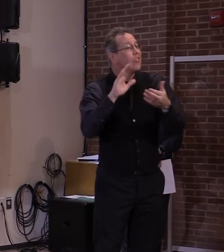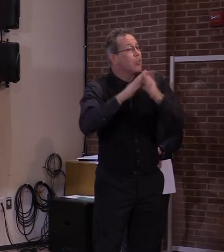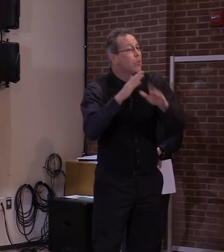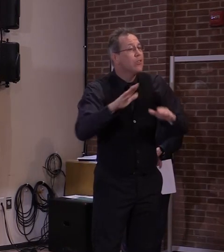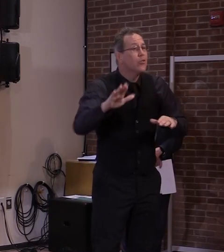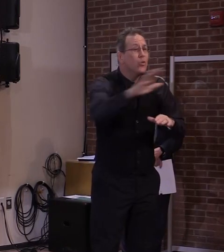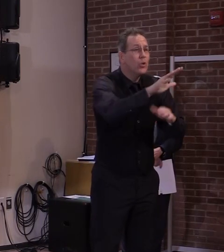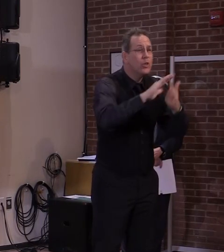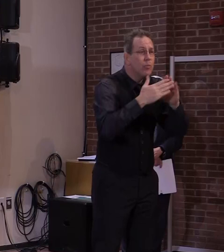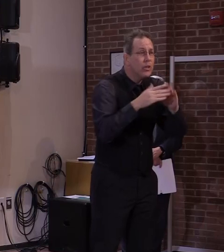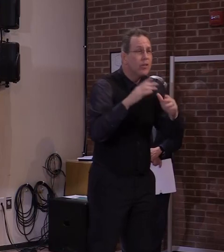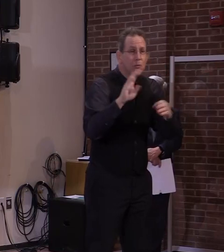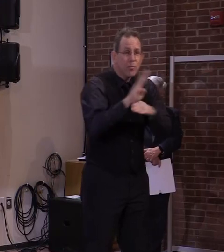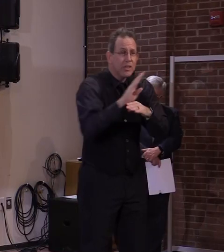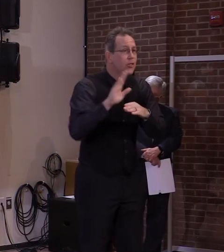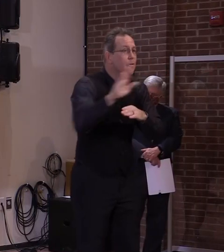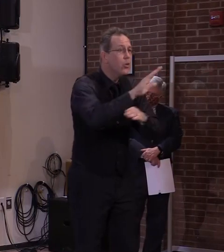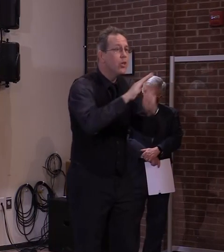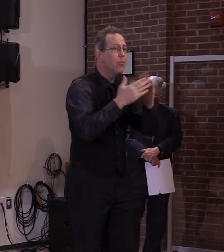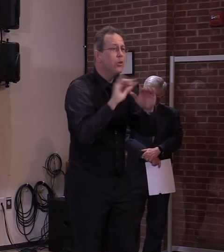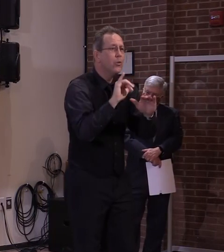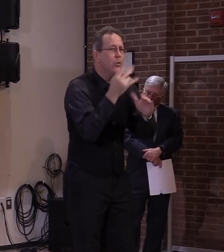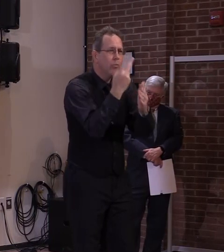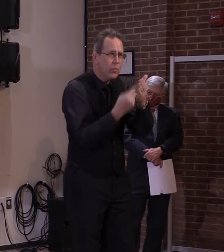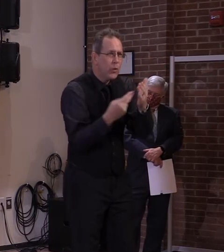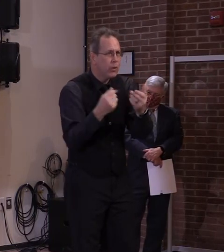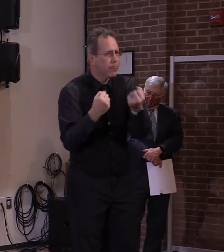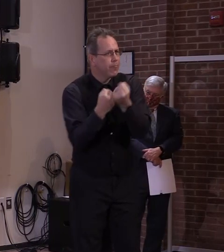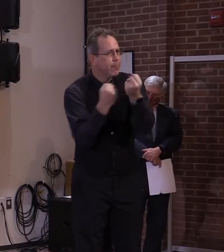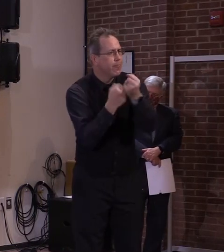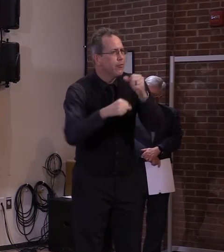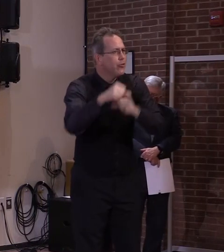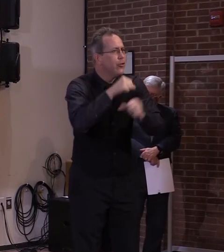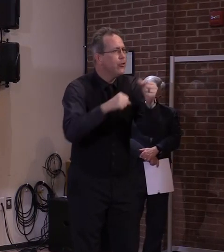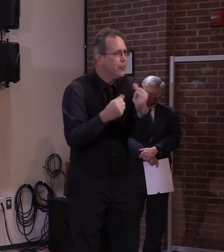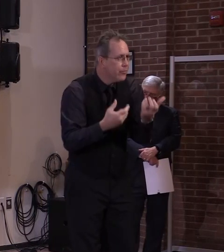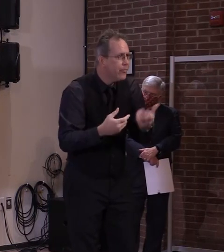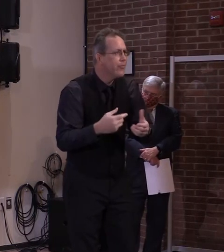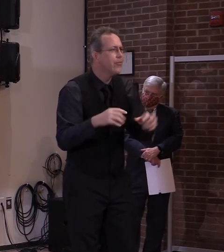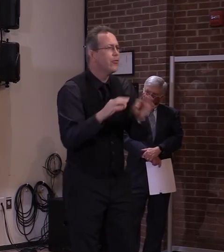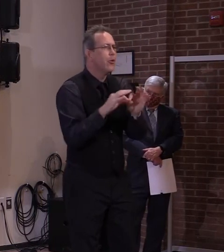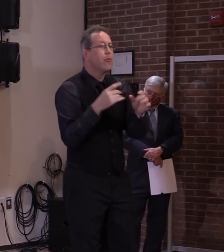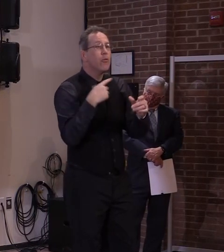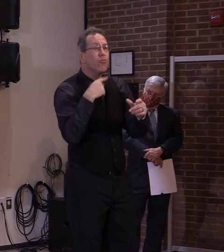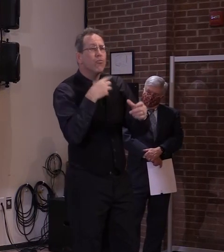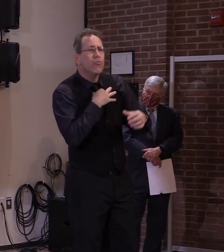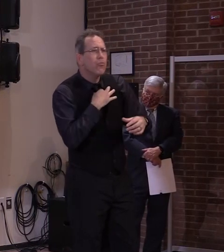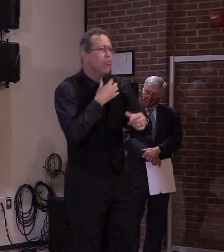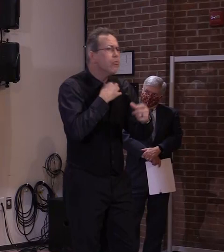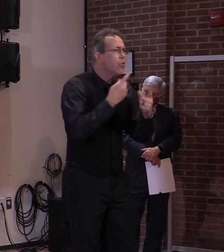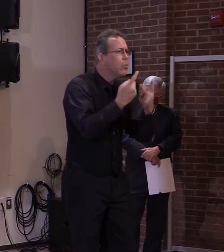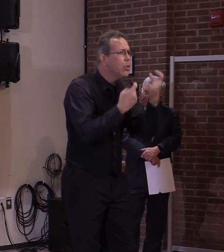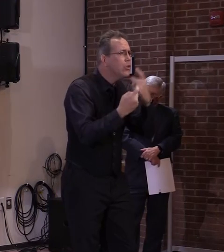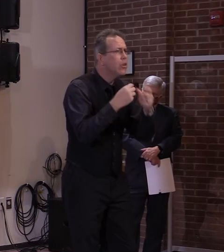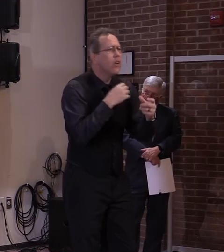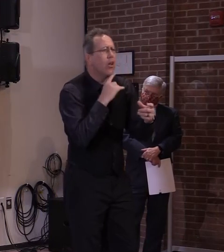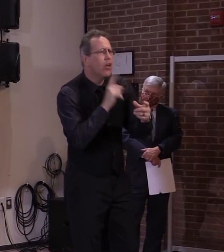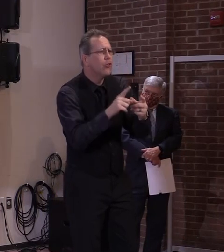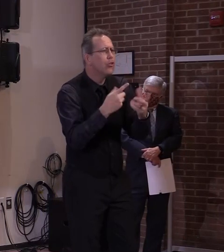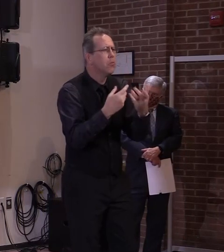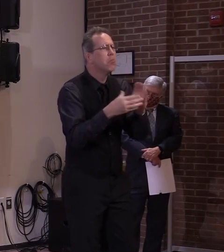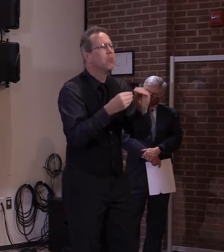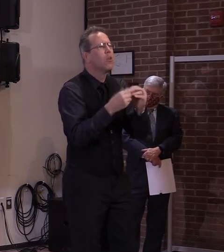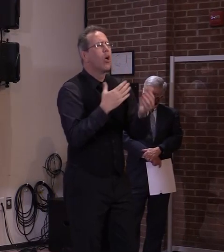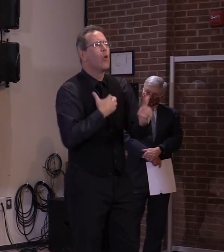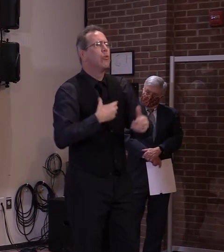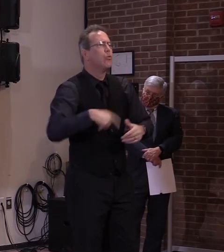they've answered the call every time, and we are grateful to them. In closing, I'd like to wish everybody a happy and safe